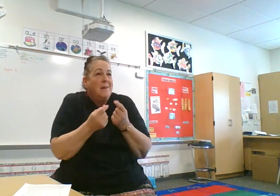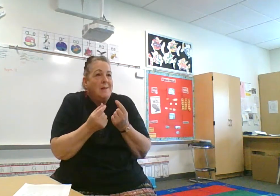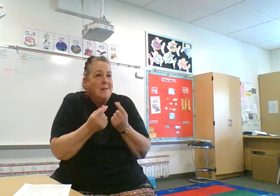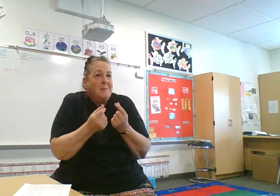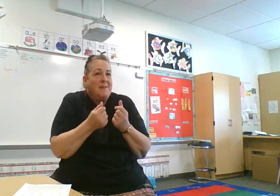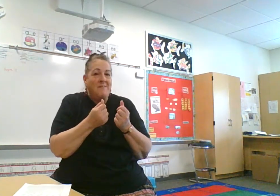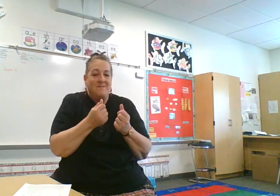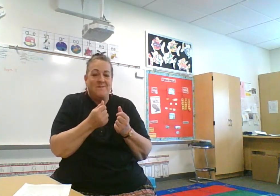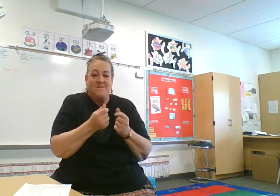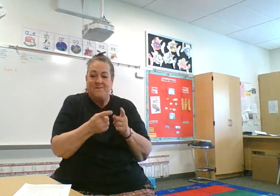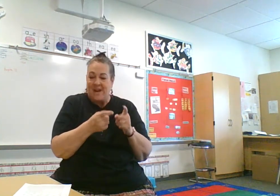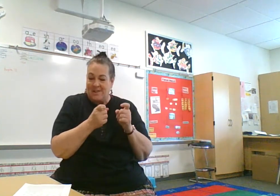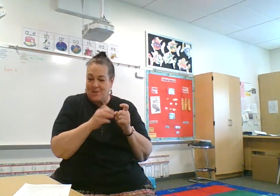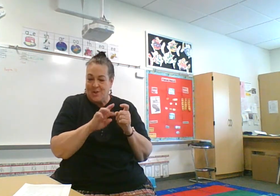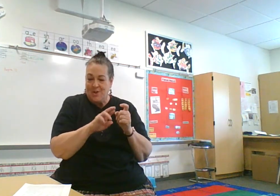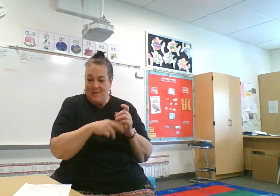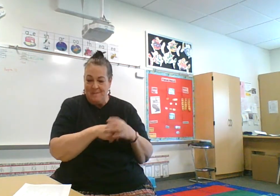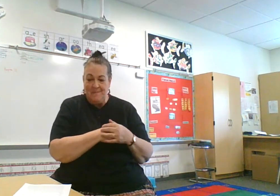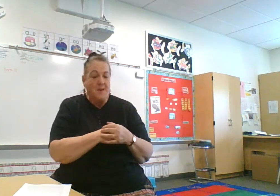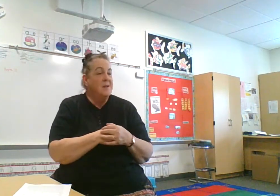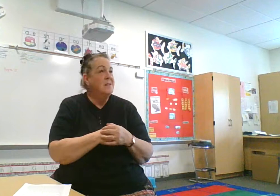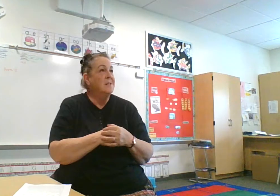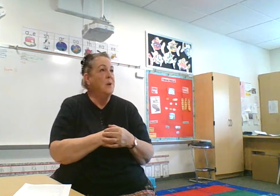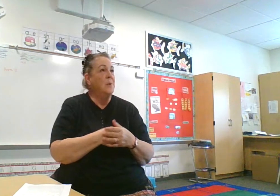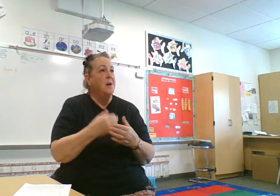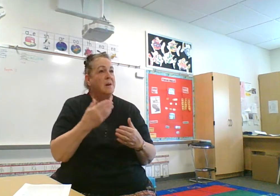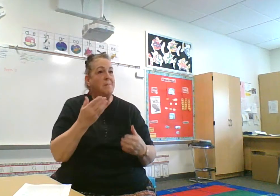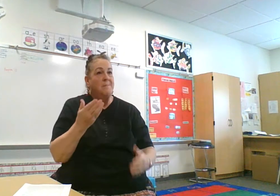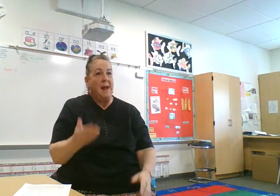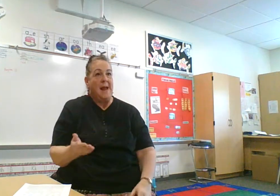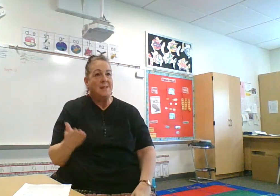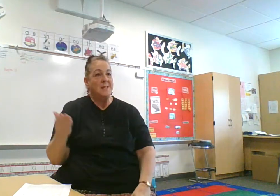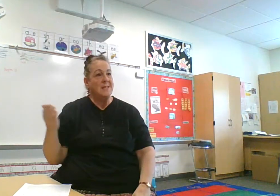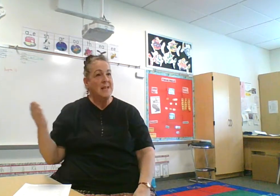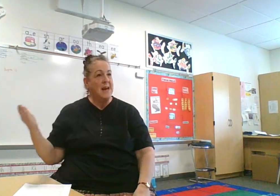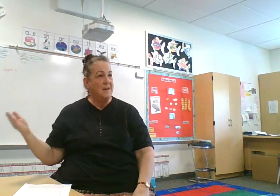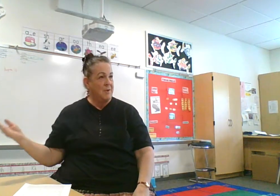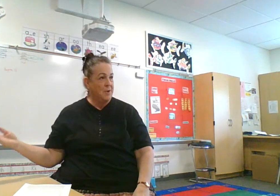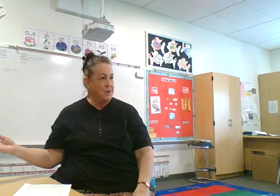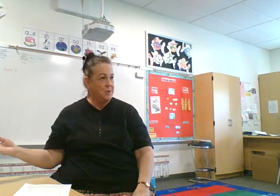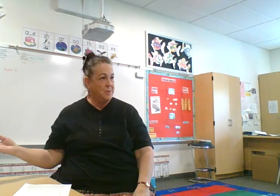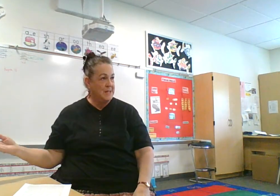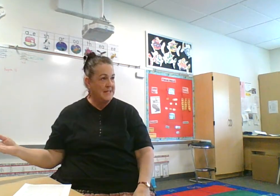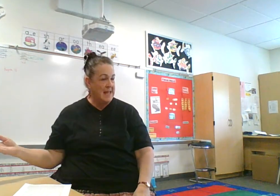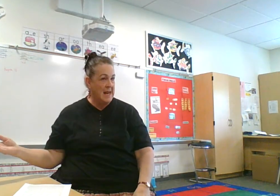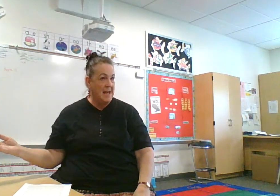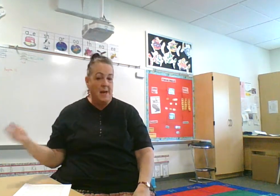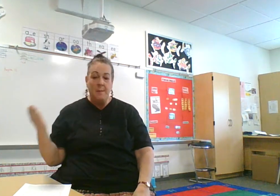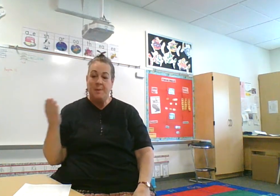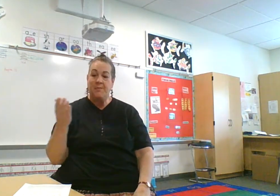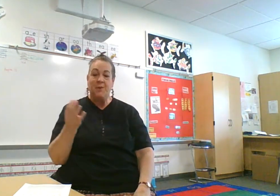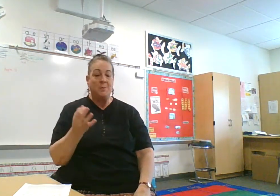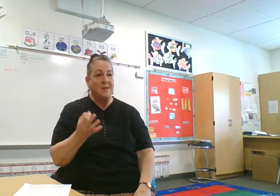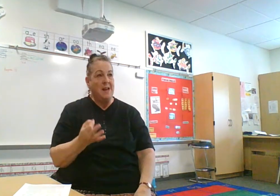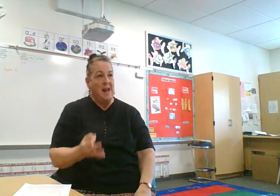little bit faster. Okay. So, hand to the side, I've already showed you is thing, but if you do with an F,